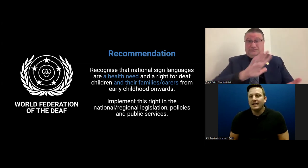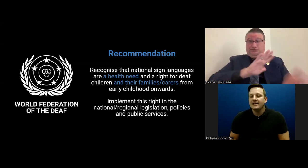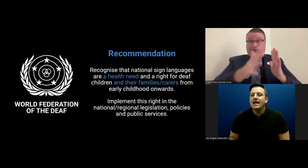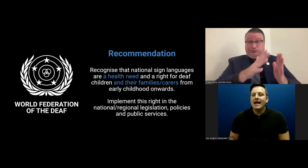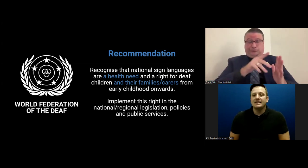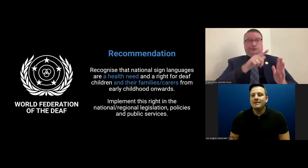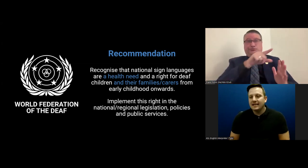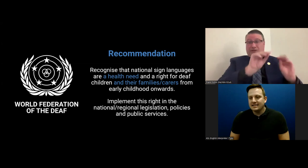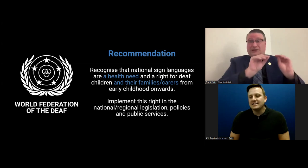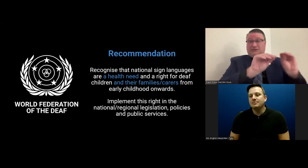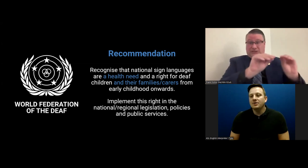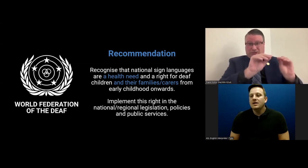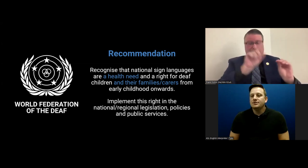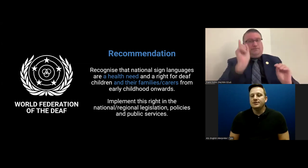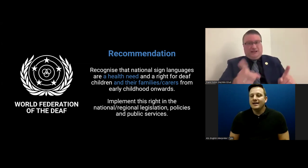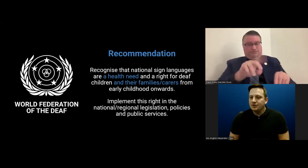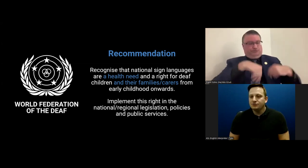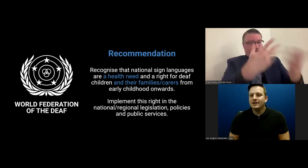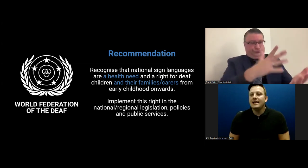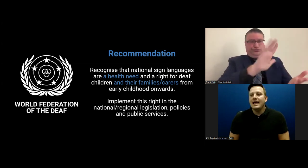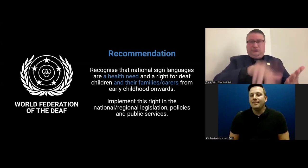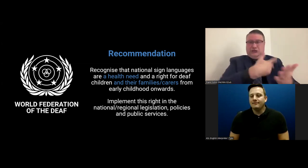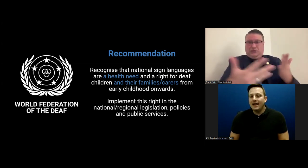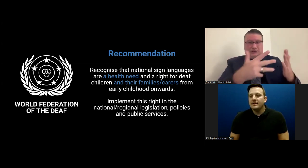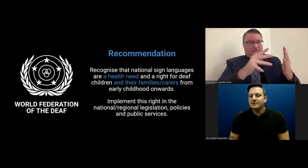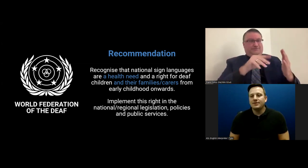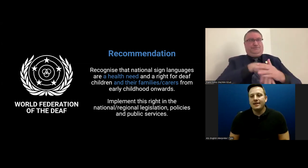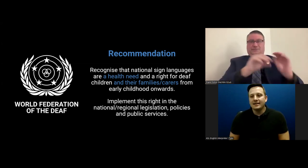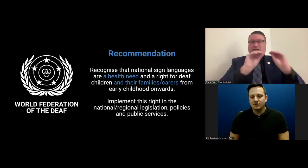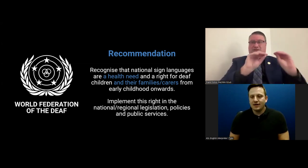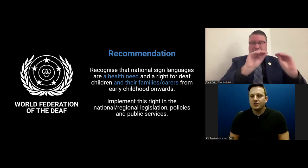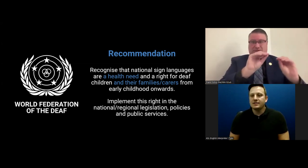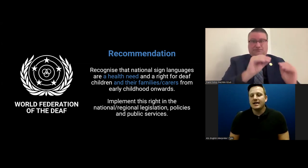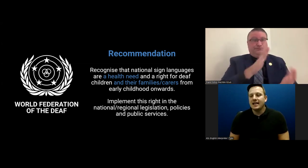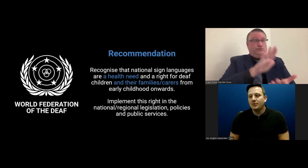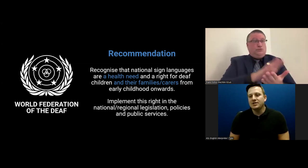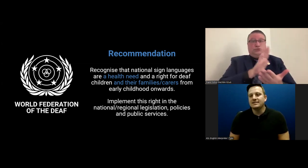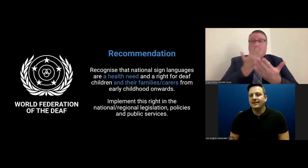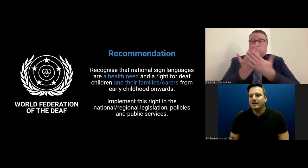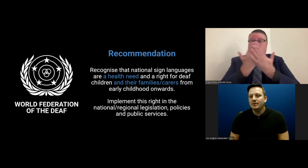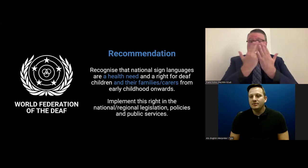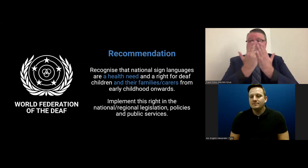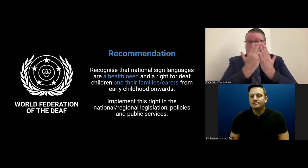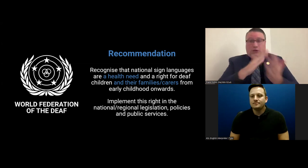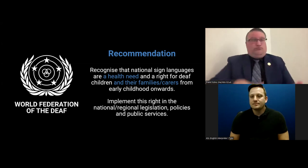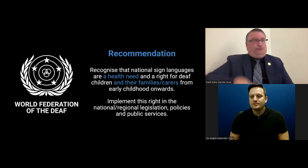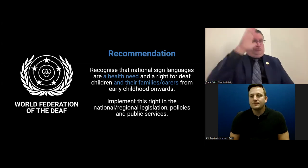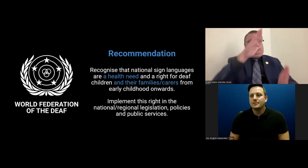provided and is made accessible to deaf children and their families so that that instruction in sign language is available.